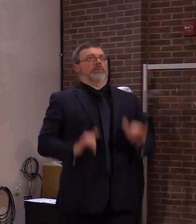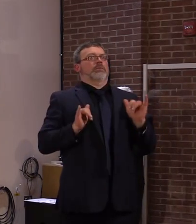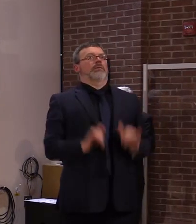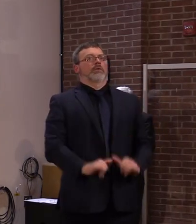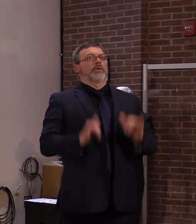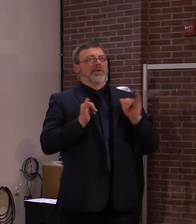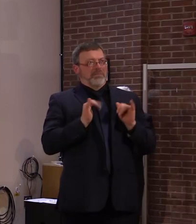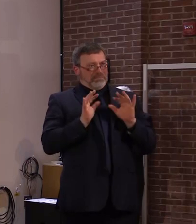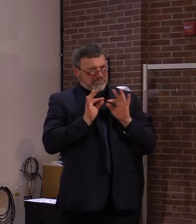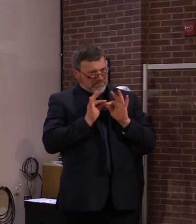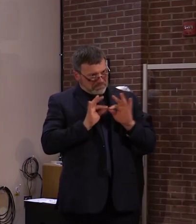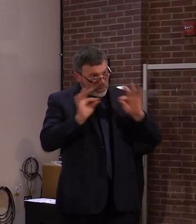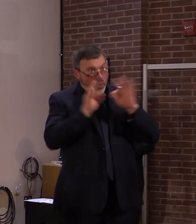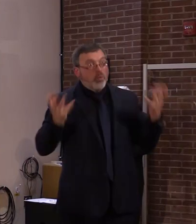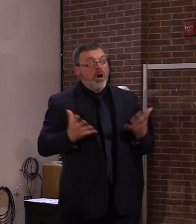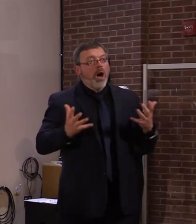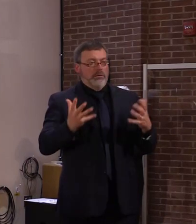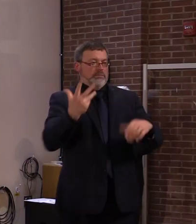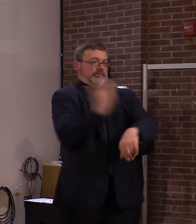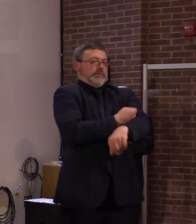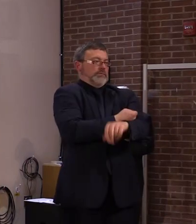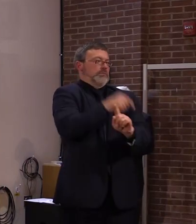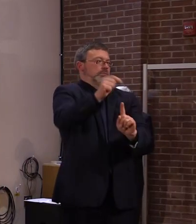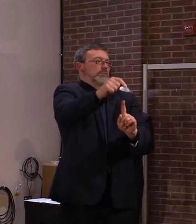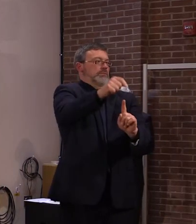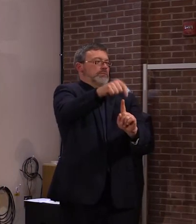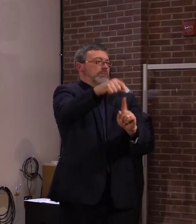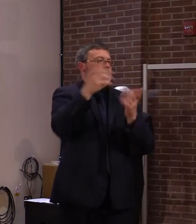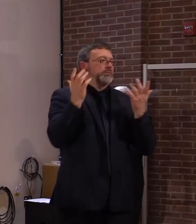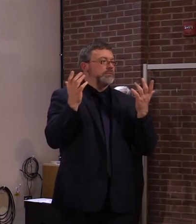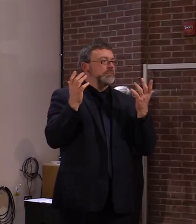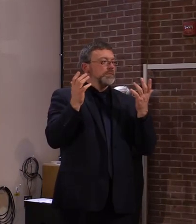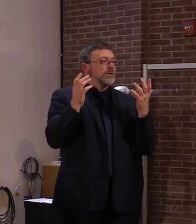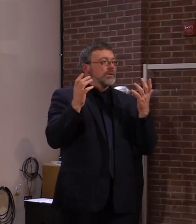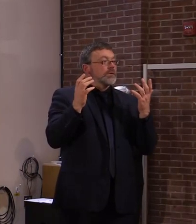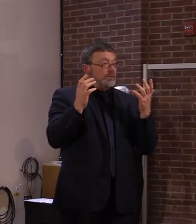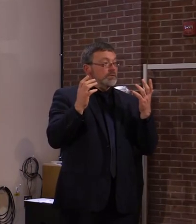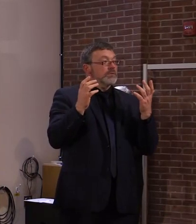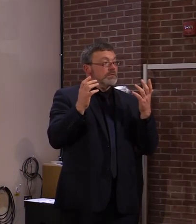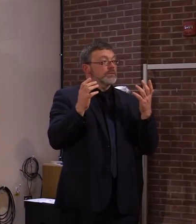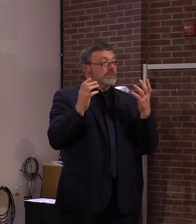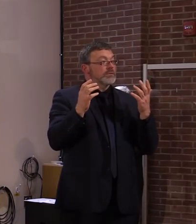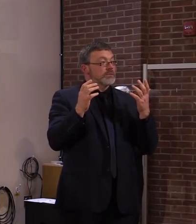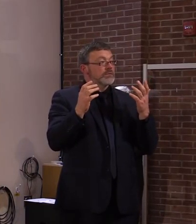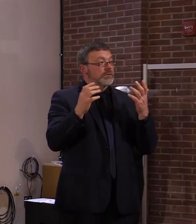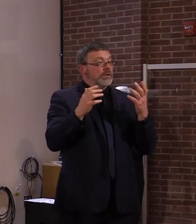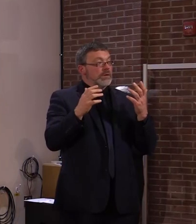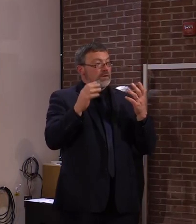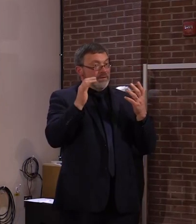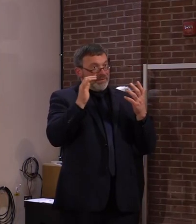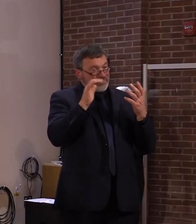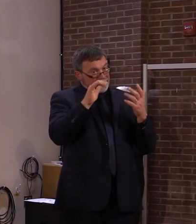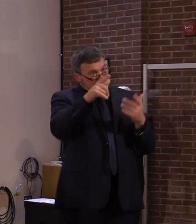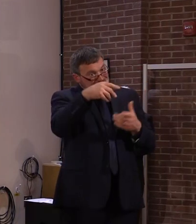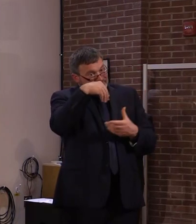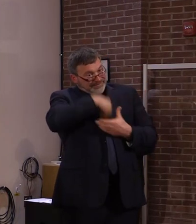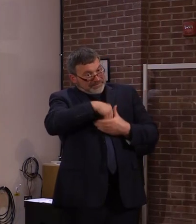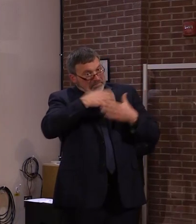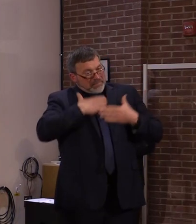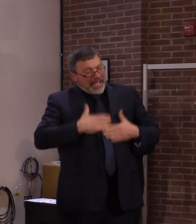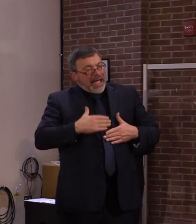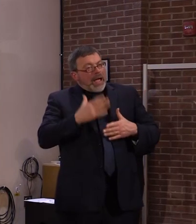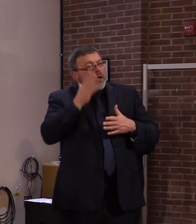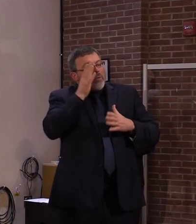as we're moving forward, they're developing some immunity along the way by becoming infected.